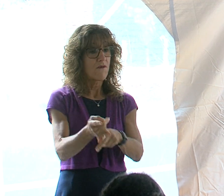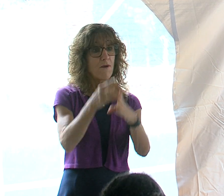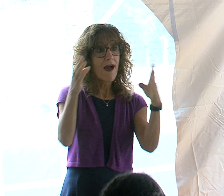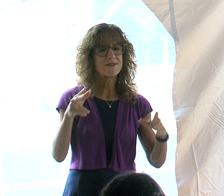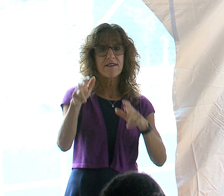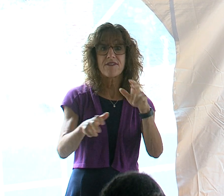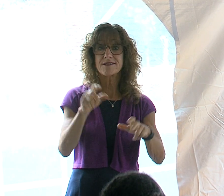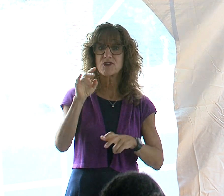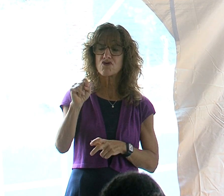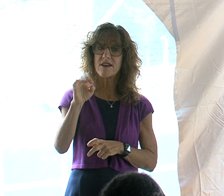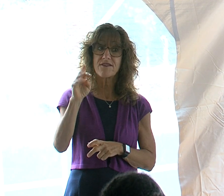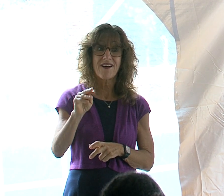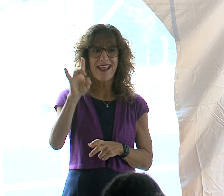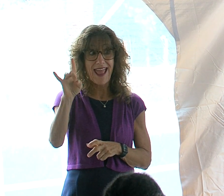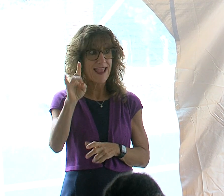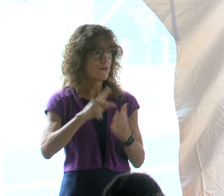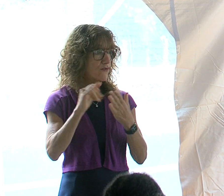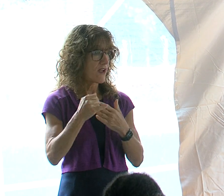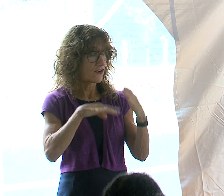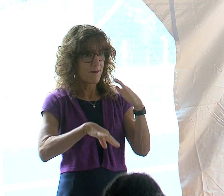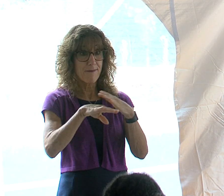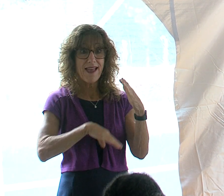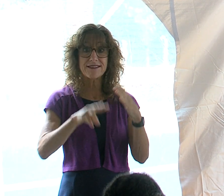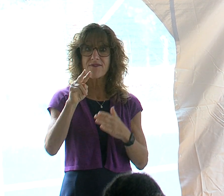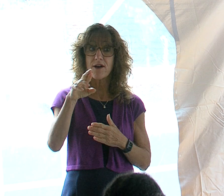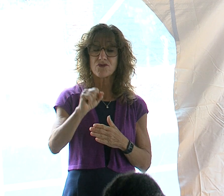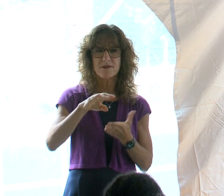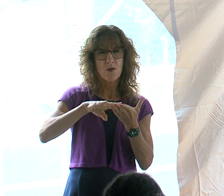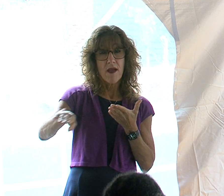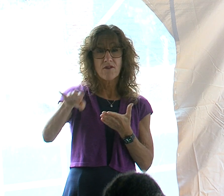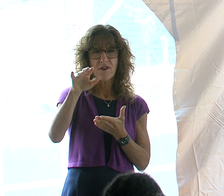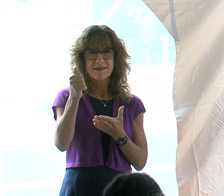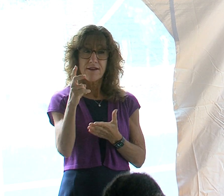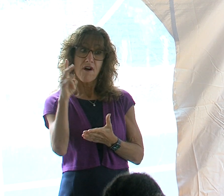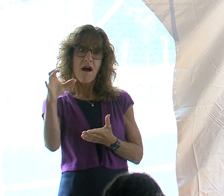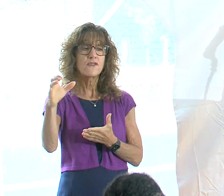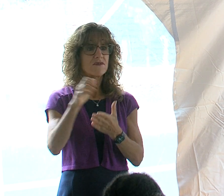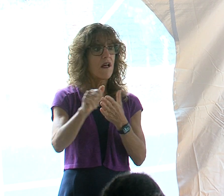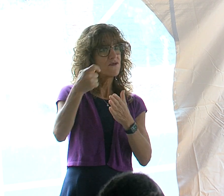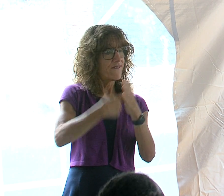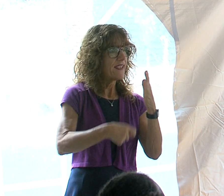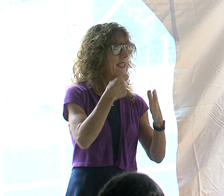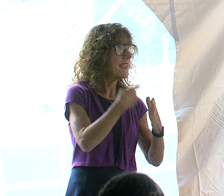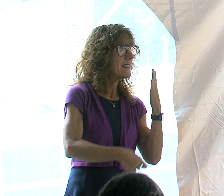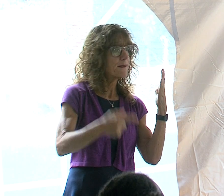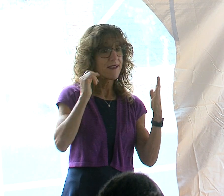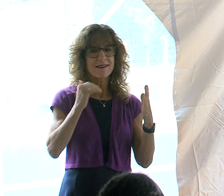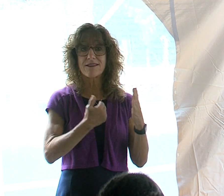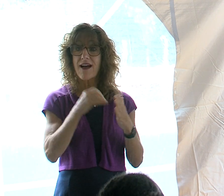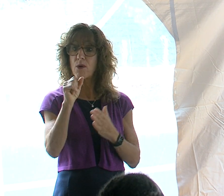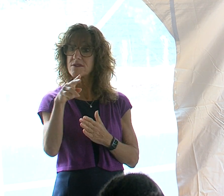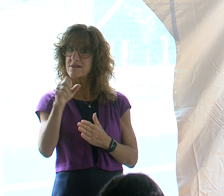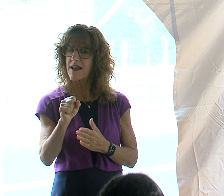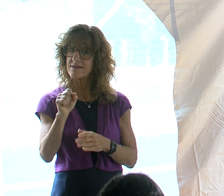funds, 8 project-based vouchers from their housing authority, and a waiver of several hundred thousand dollars in fees based on our status as workforce